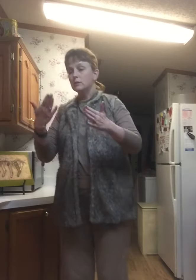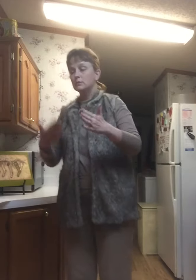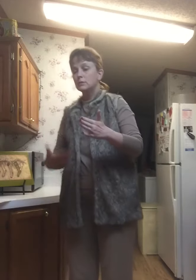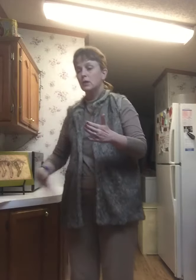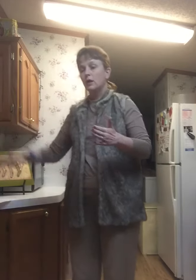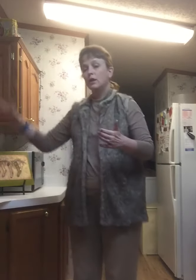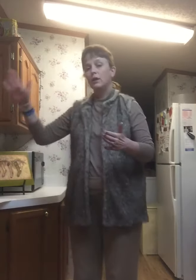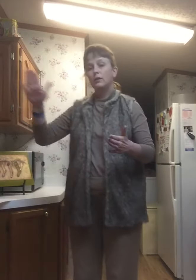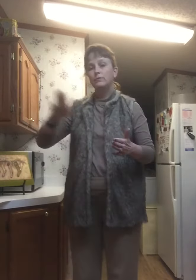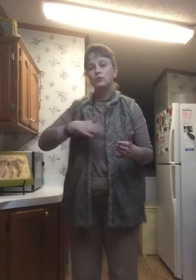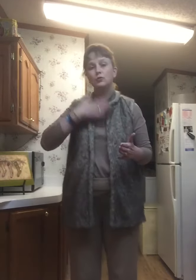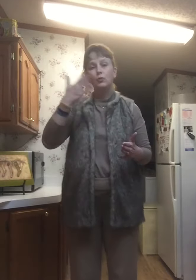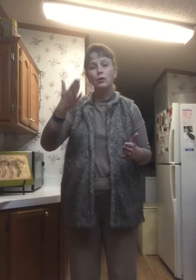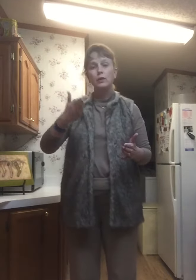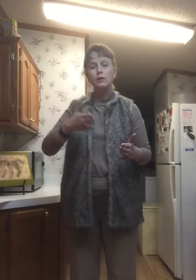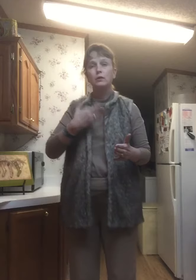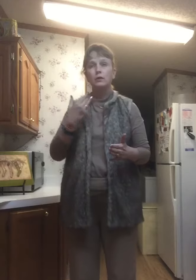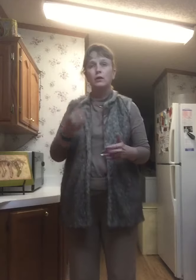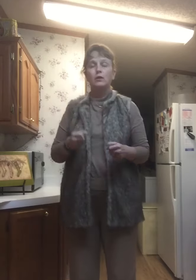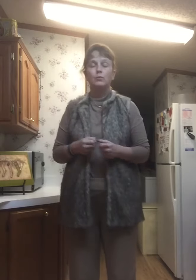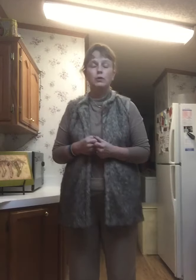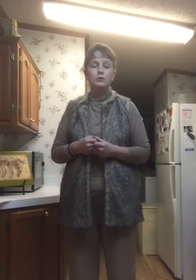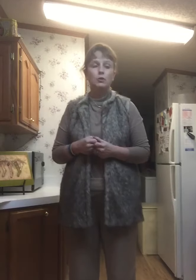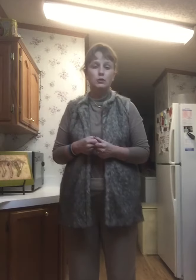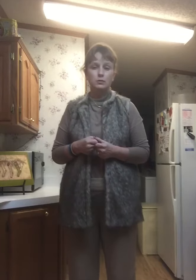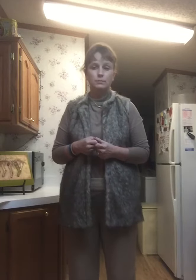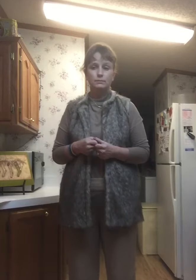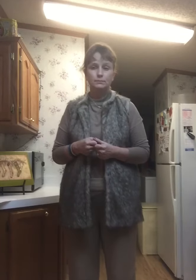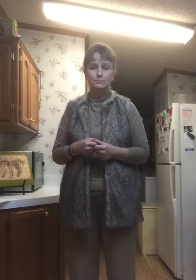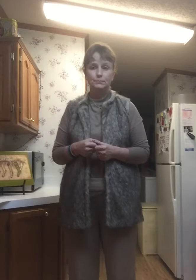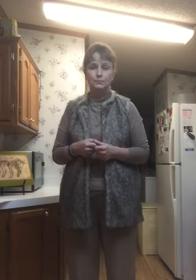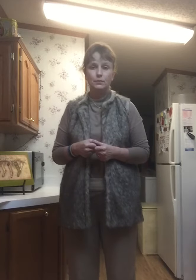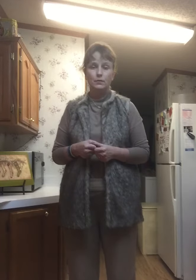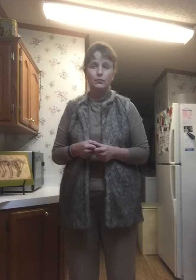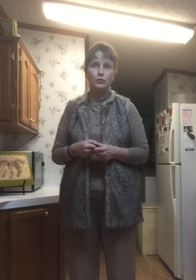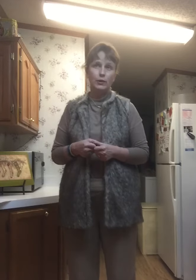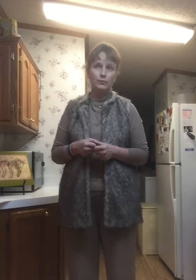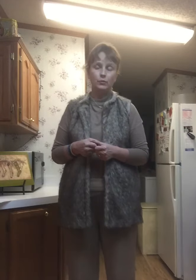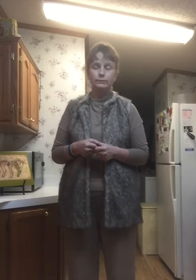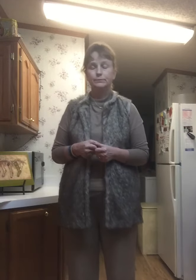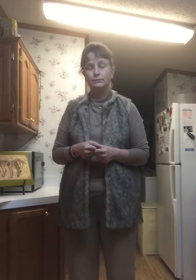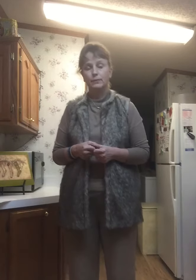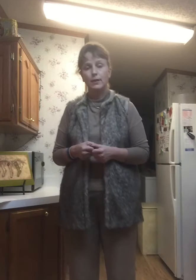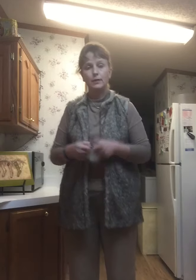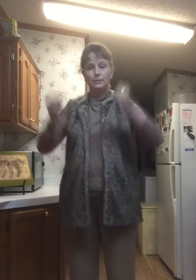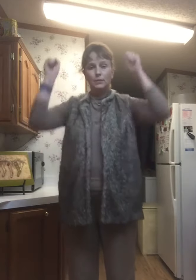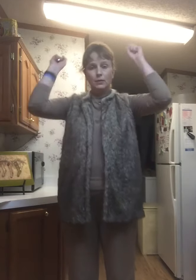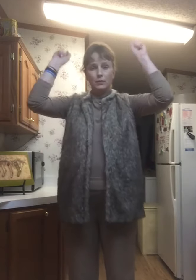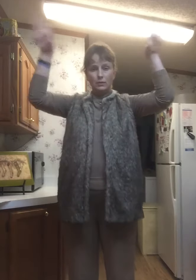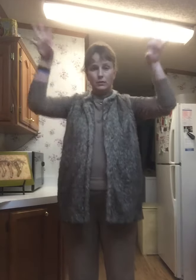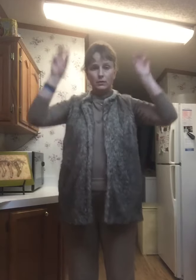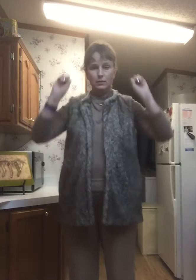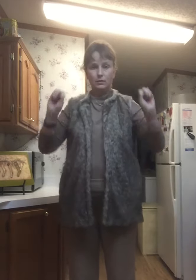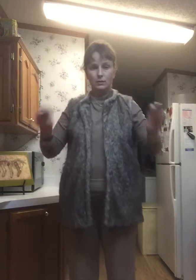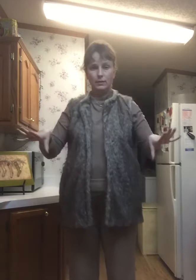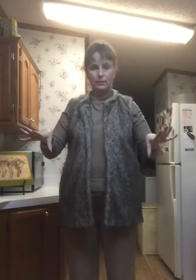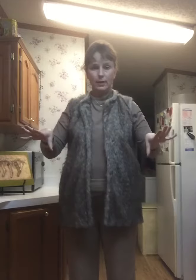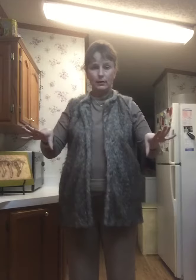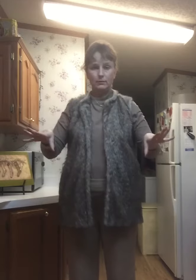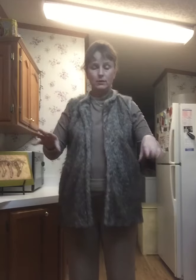hymns of joy. We're gonna do awesome for grateful. Okay, like that.